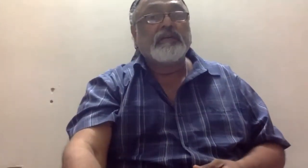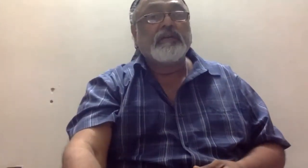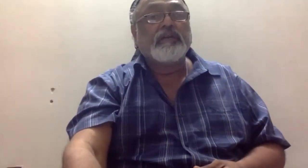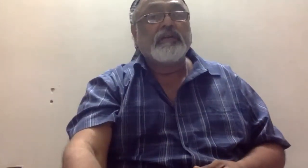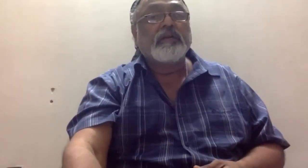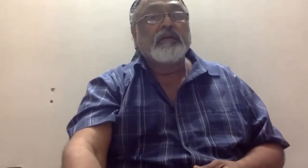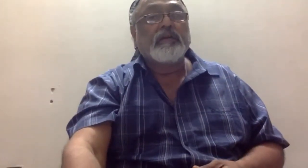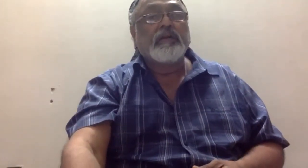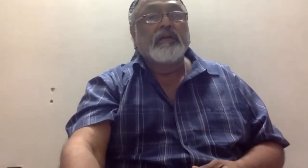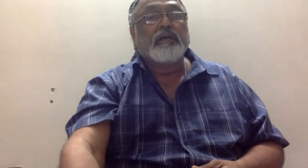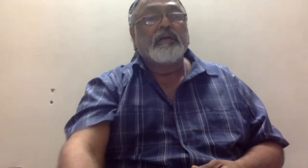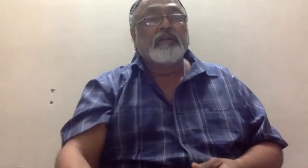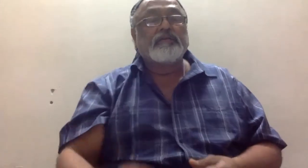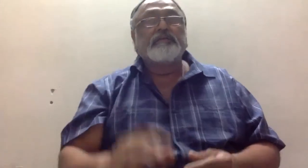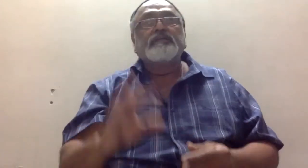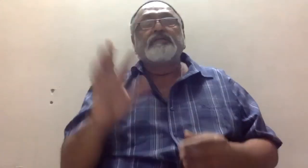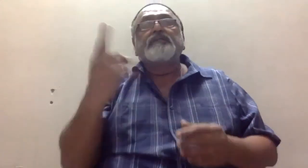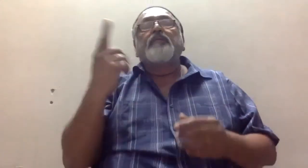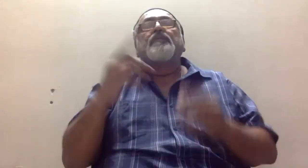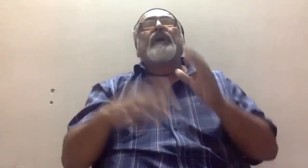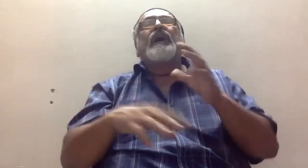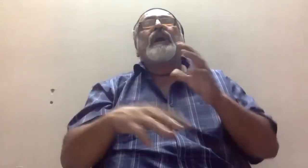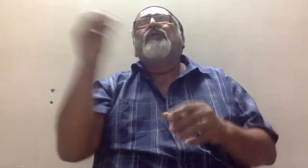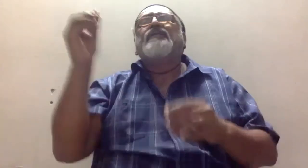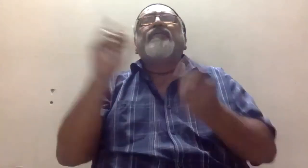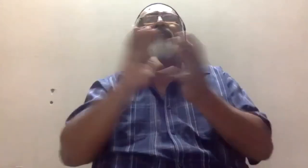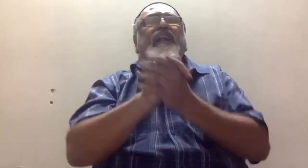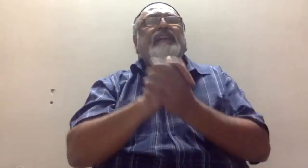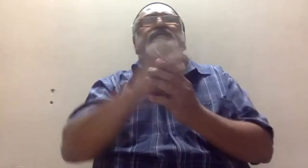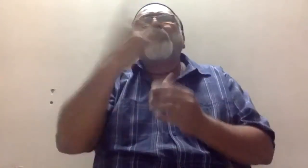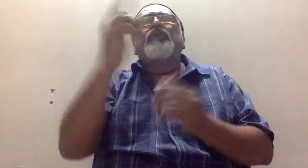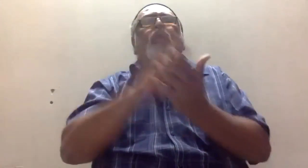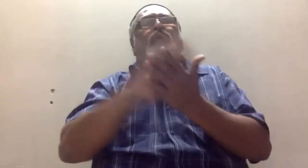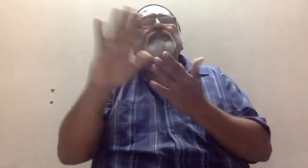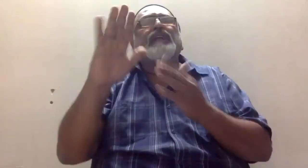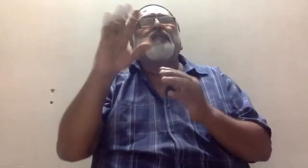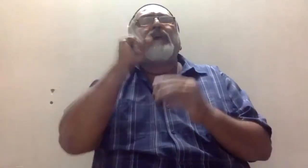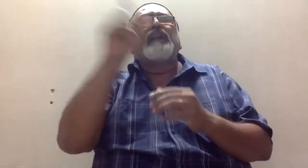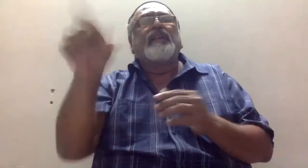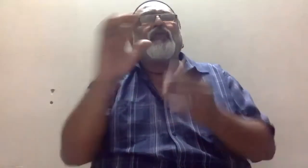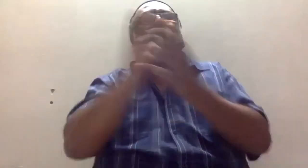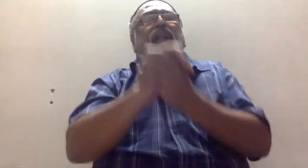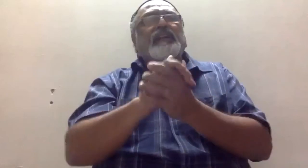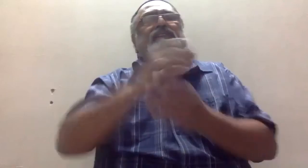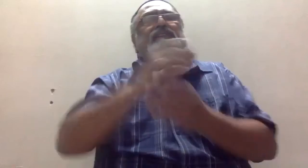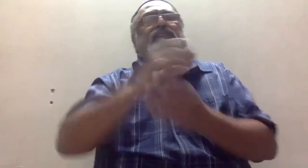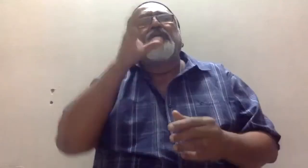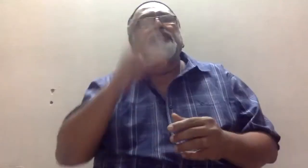person? He was an outsider, a friend of some hosteler. So that hosteler was